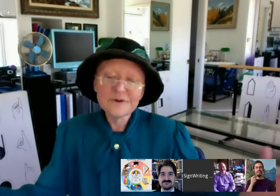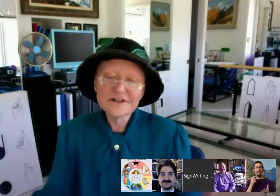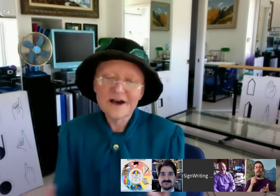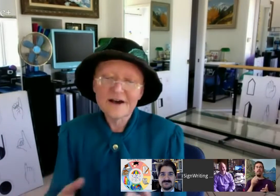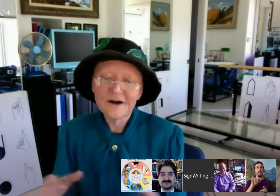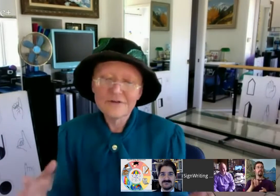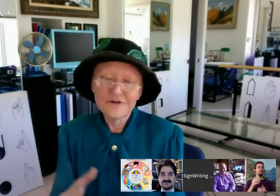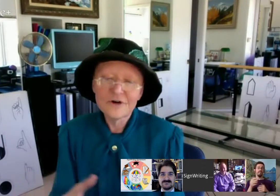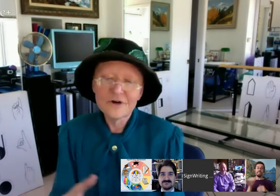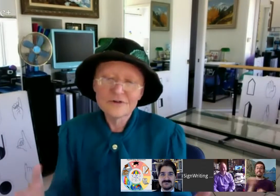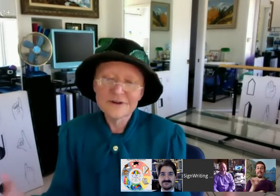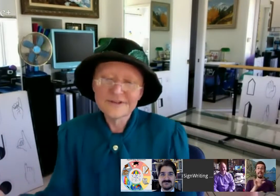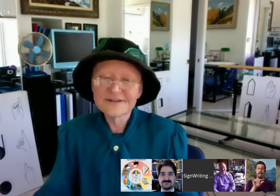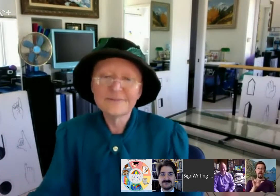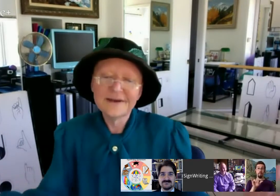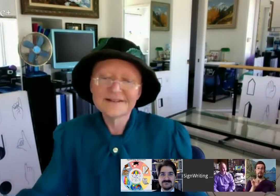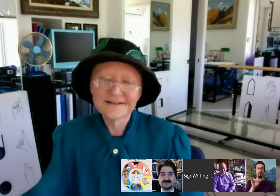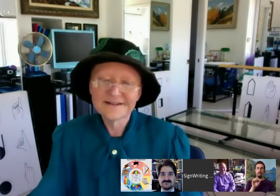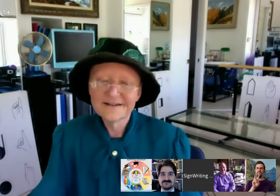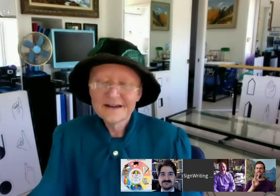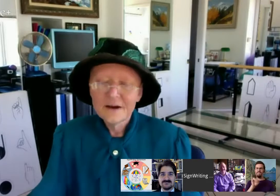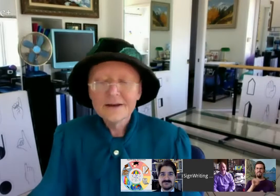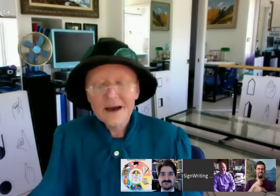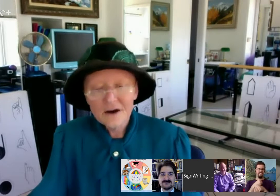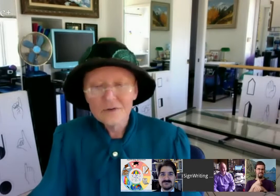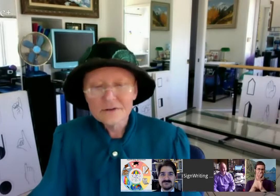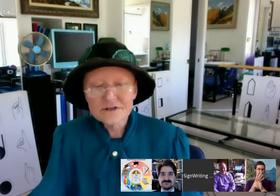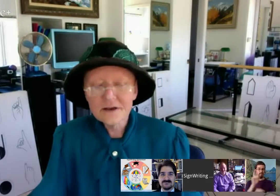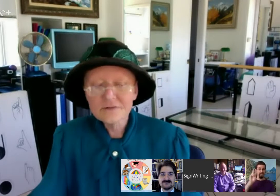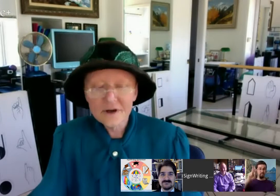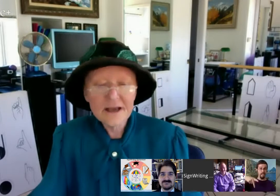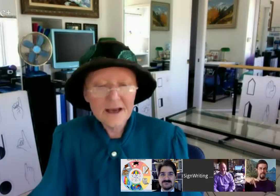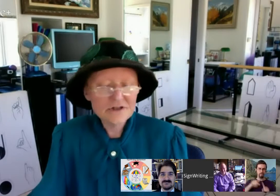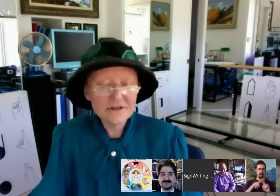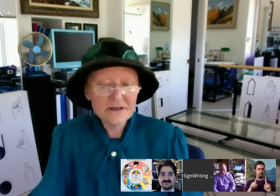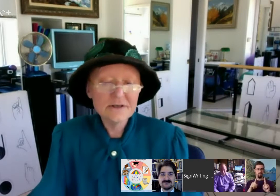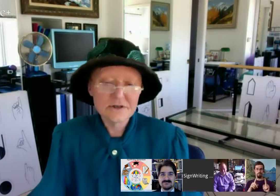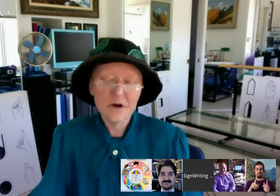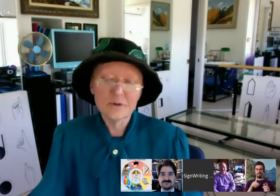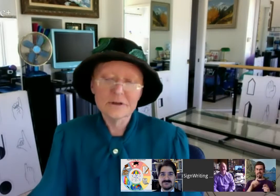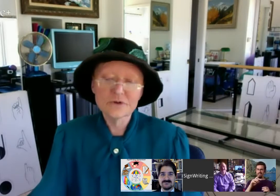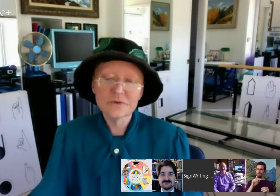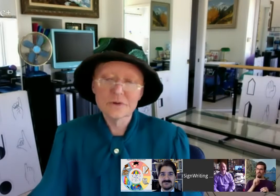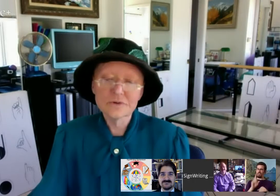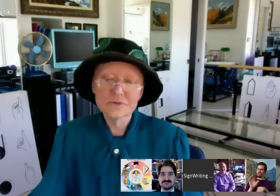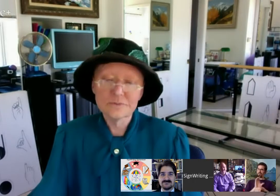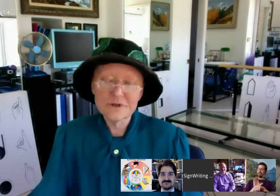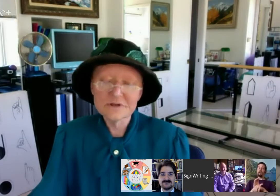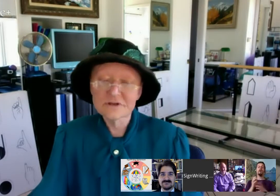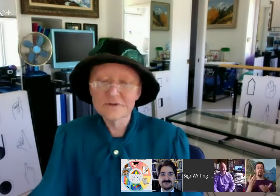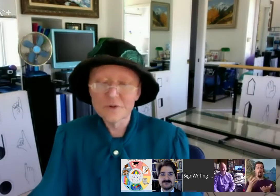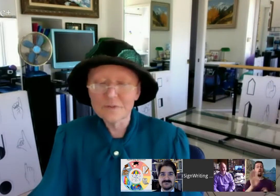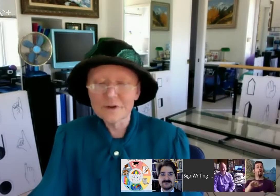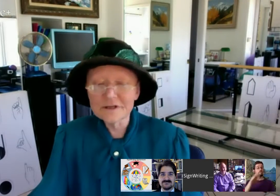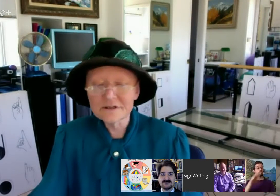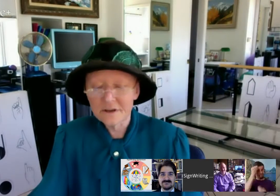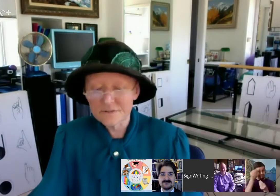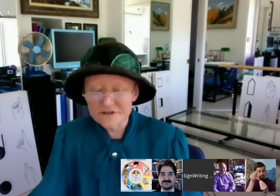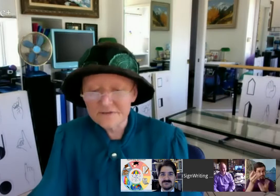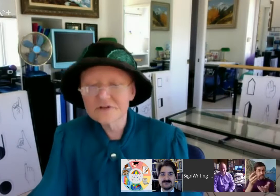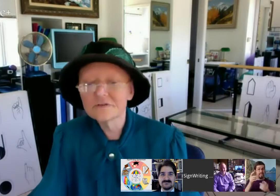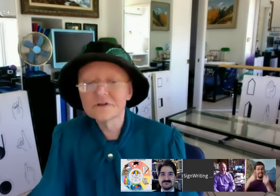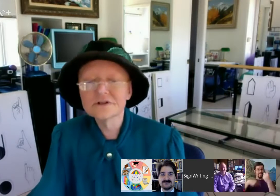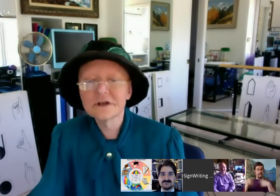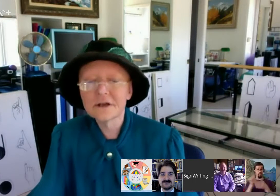video phones, but it's on our phones. I mean, it's amazing. Now, SignWriting actually is coming to those pieces of